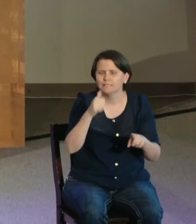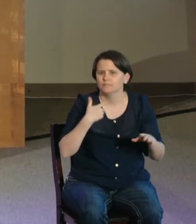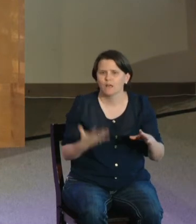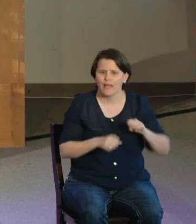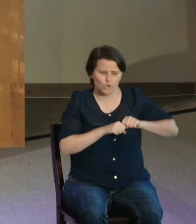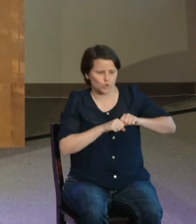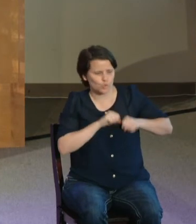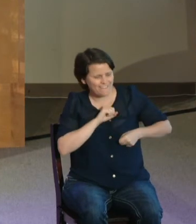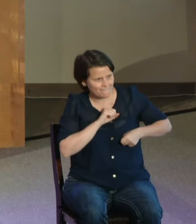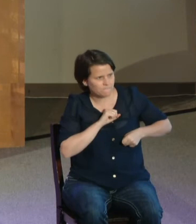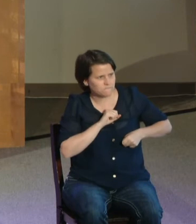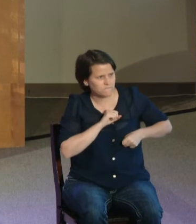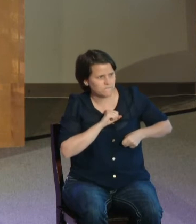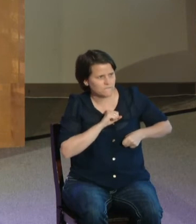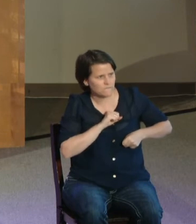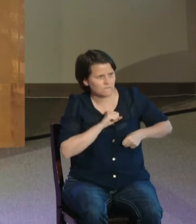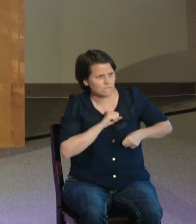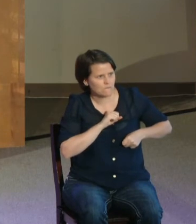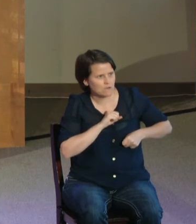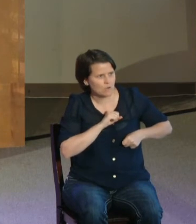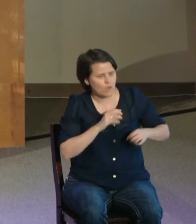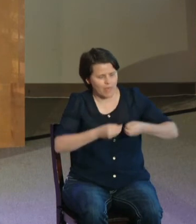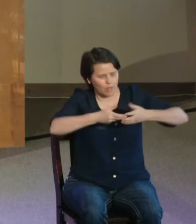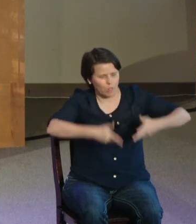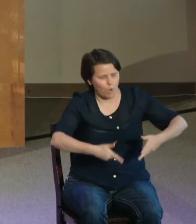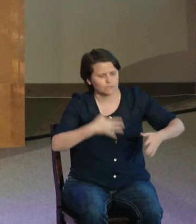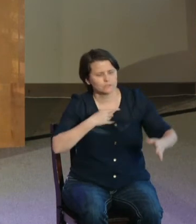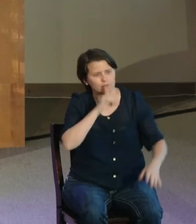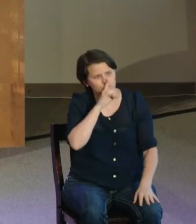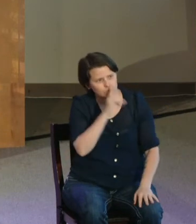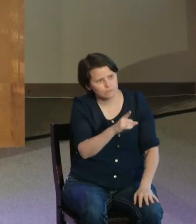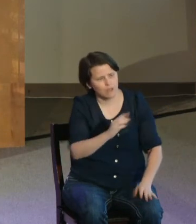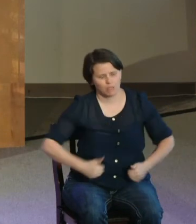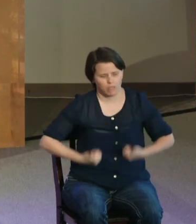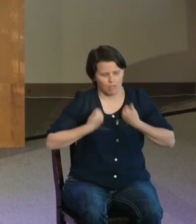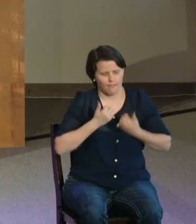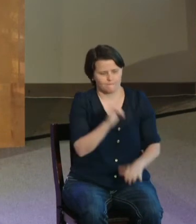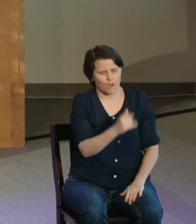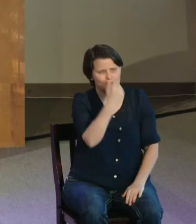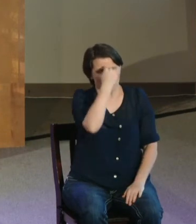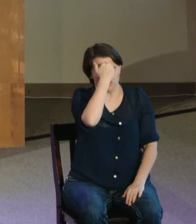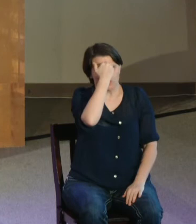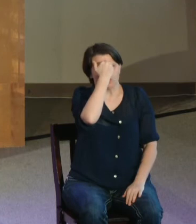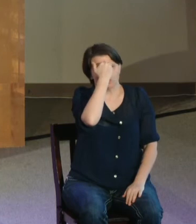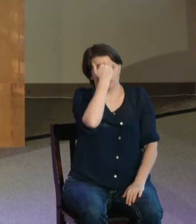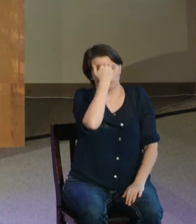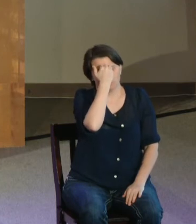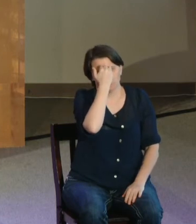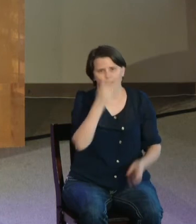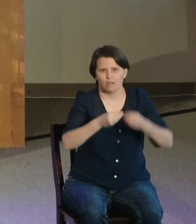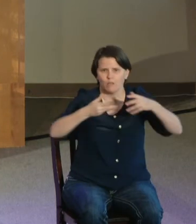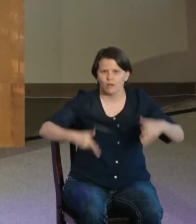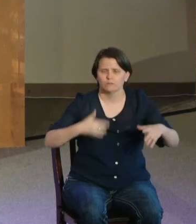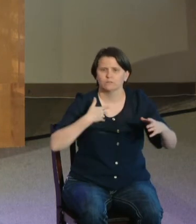with the loss of certainty, the loss of life as we knew it, the loss of doing what we